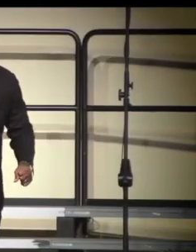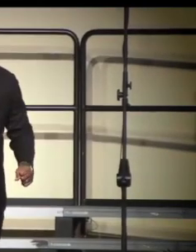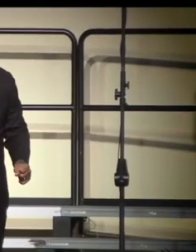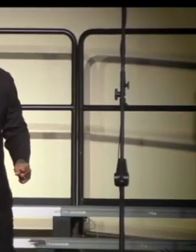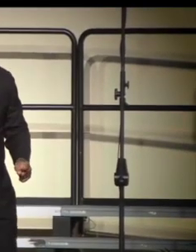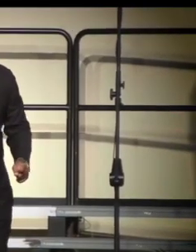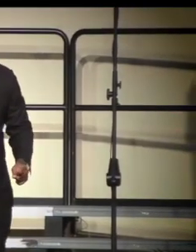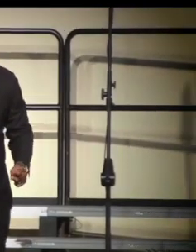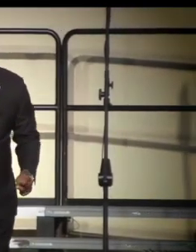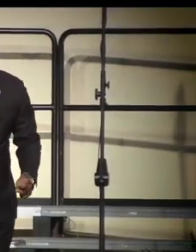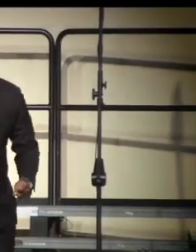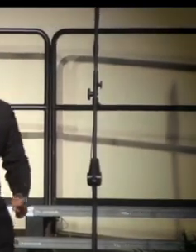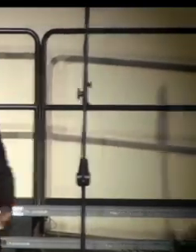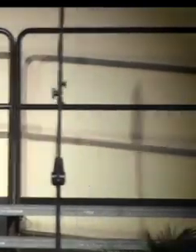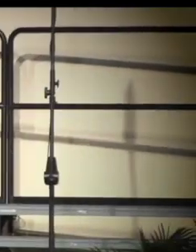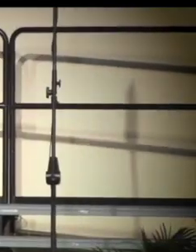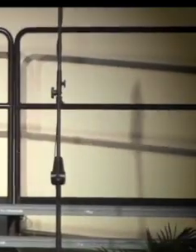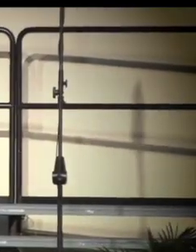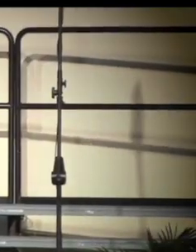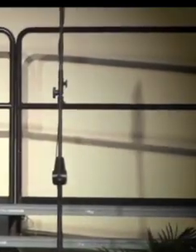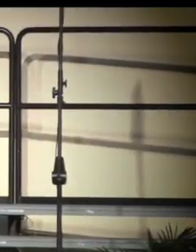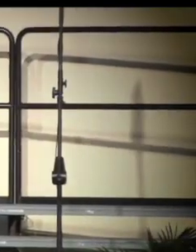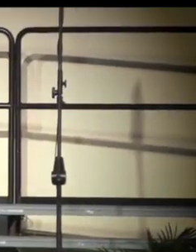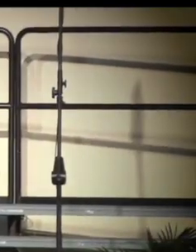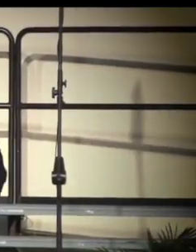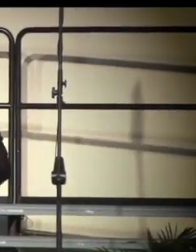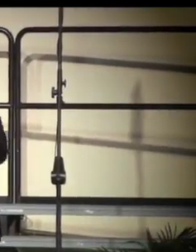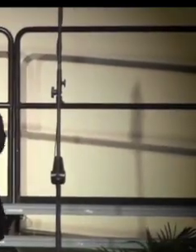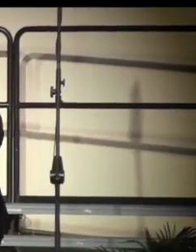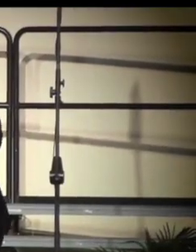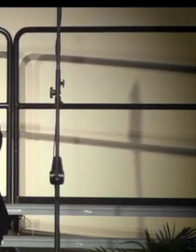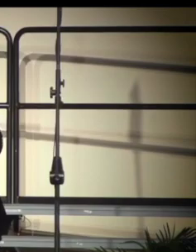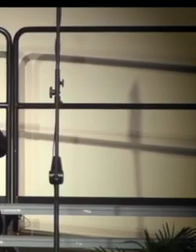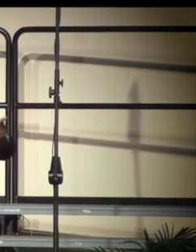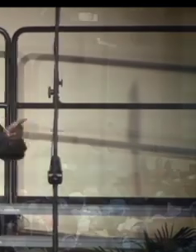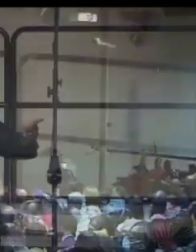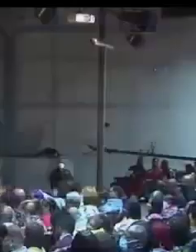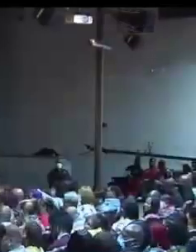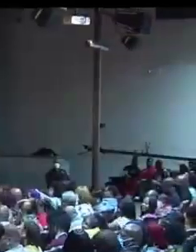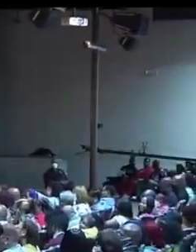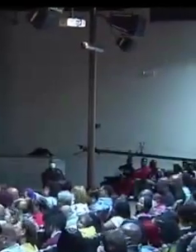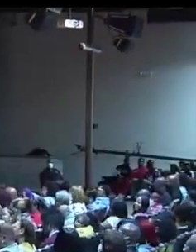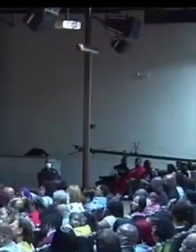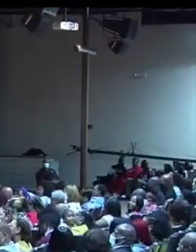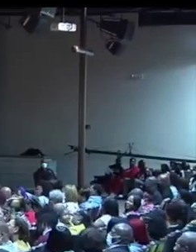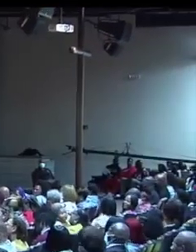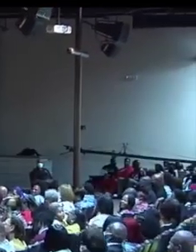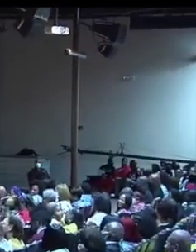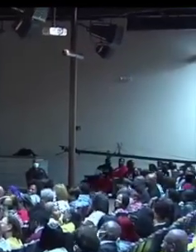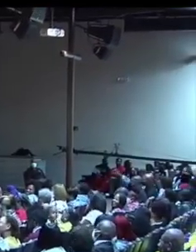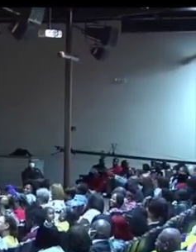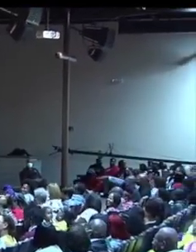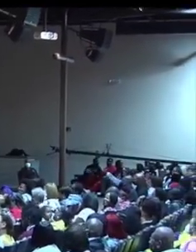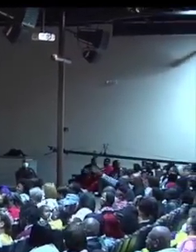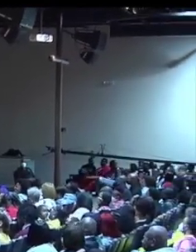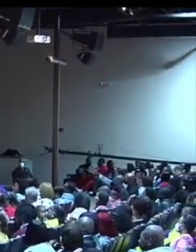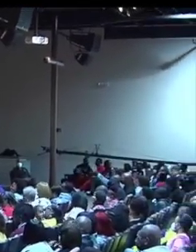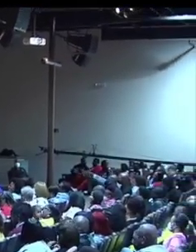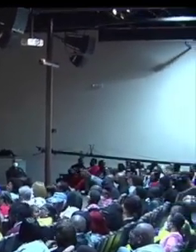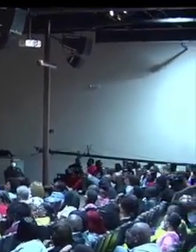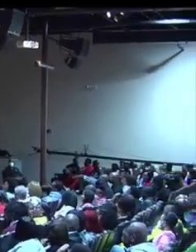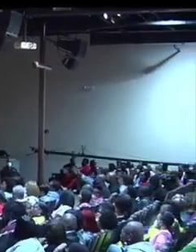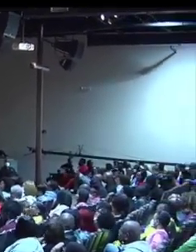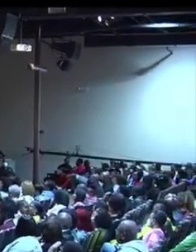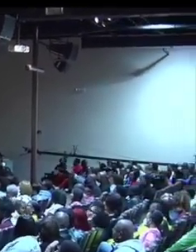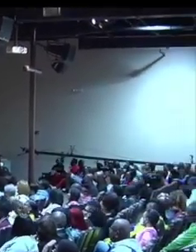assignment that some people will ever read is your life. There's a lot of folk in church who are not